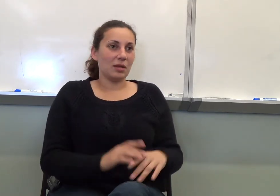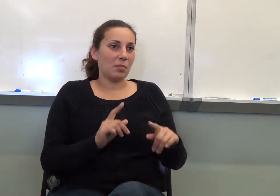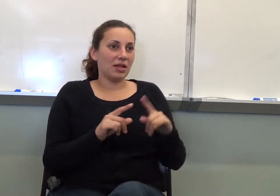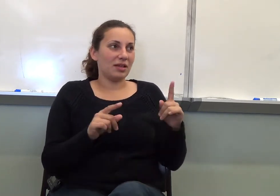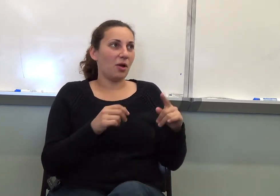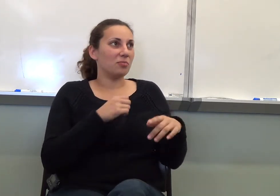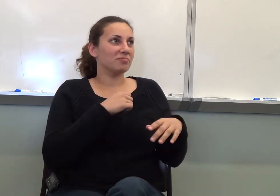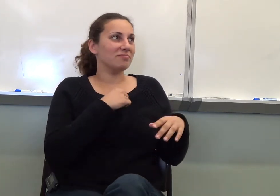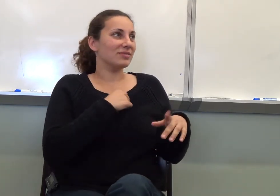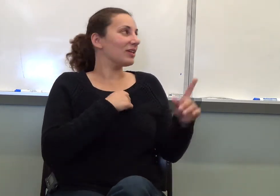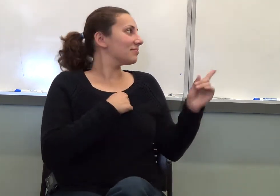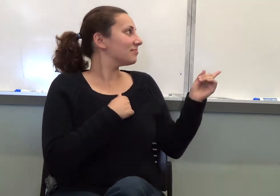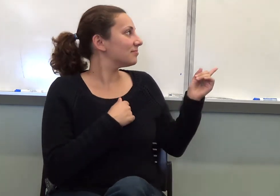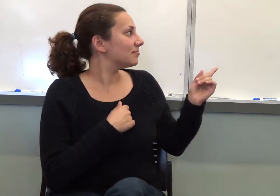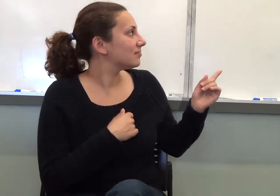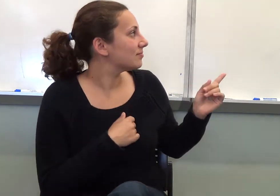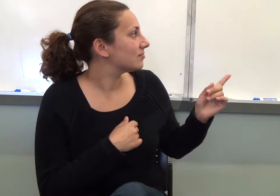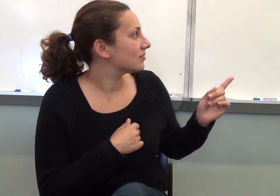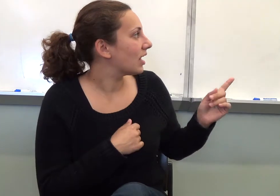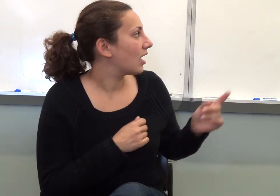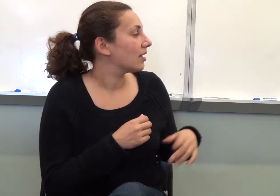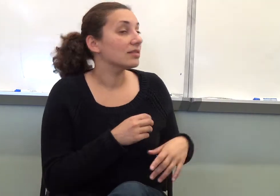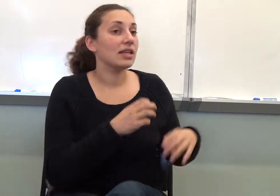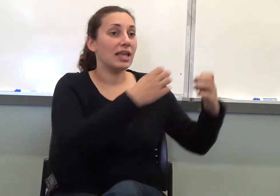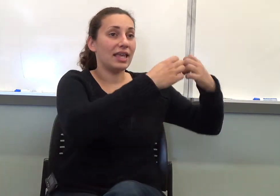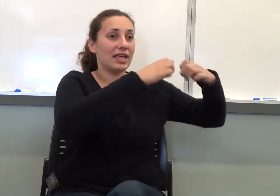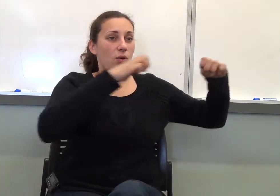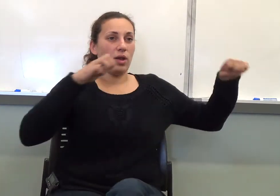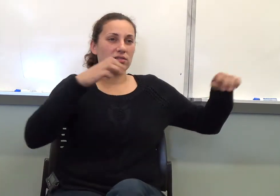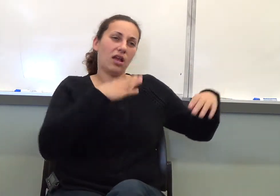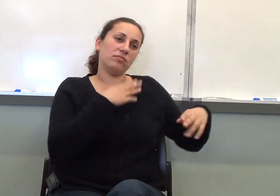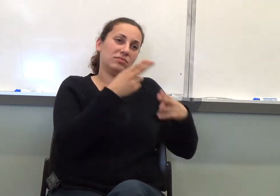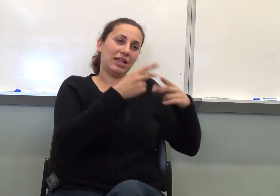This is the kind of equation that comes from a real-world situation.